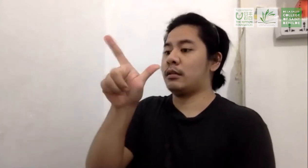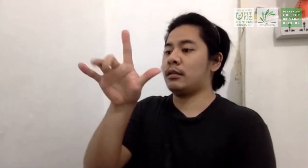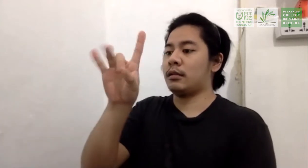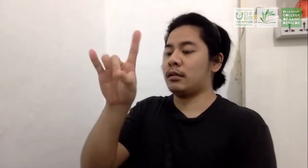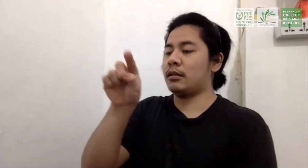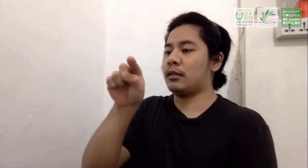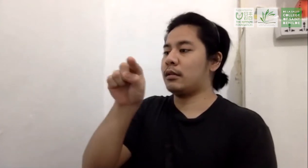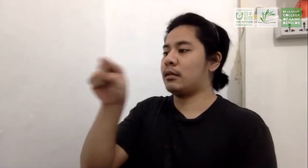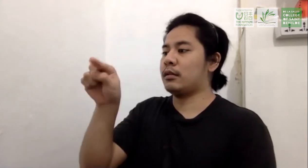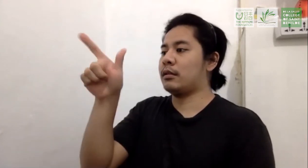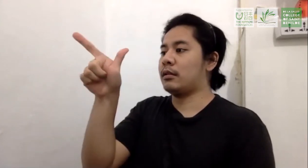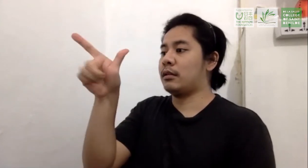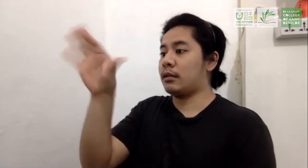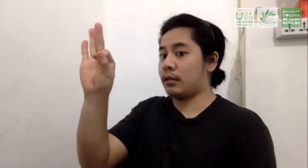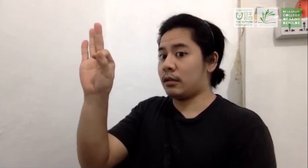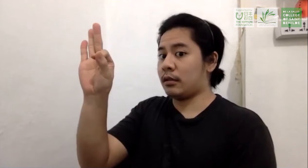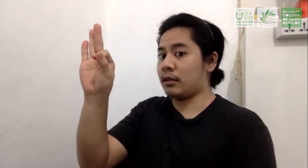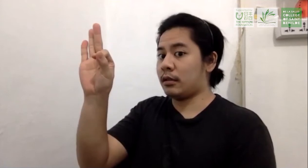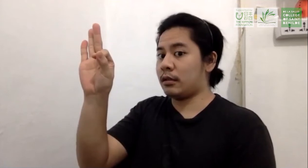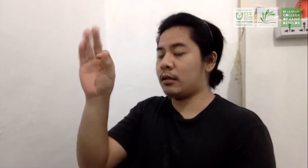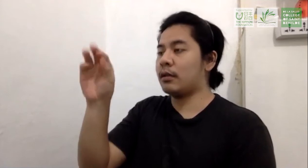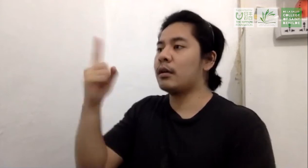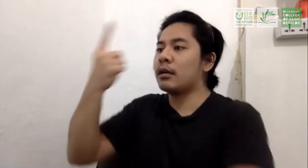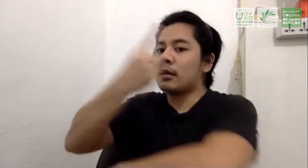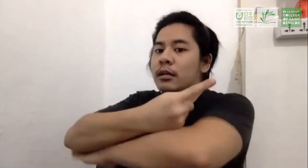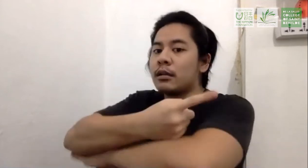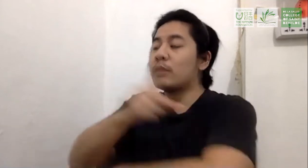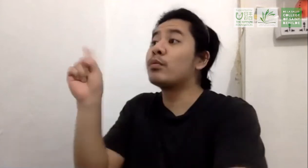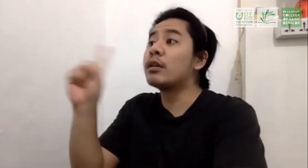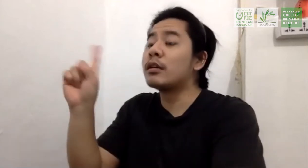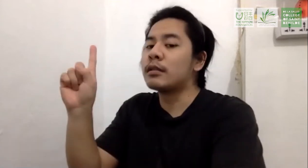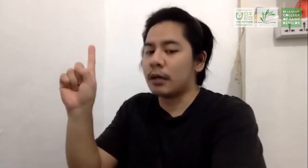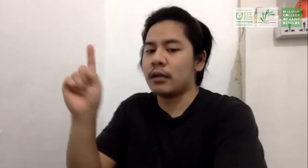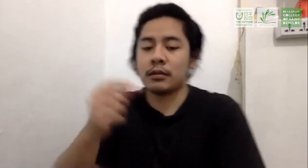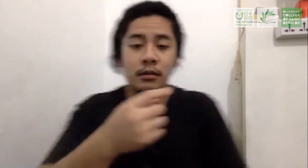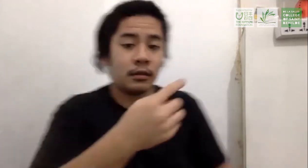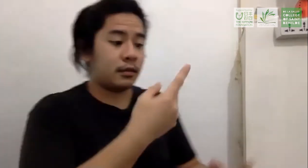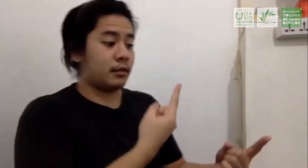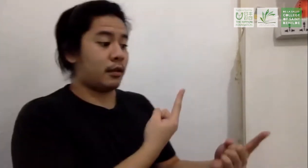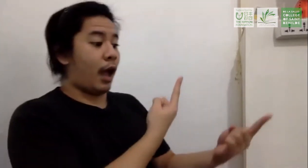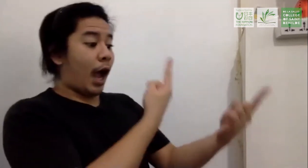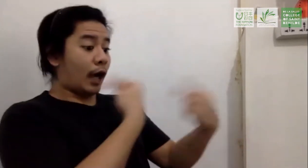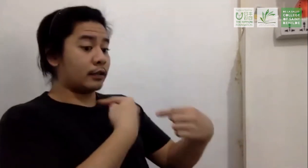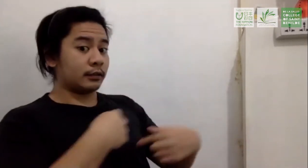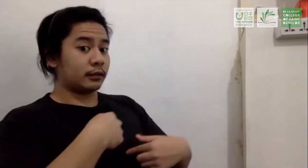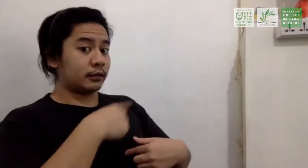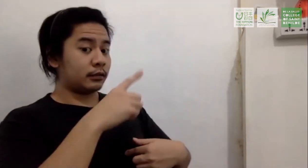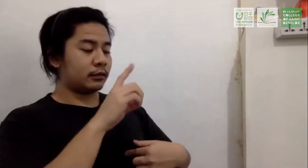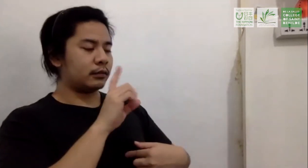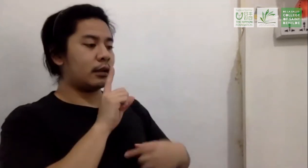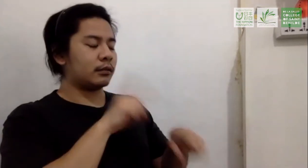November 29th to, or 28th to 29th is what day? And then the answer